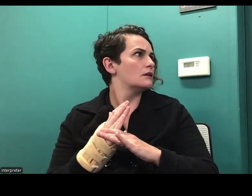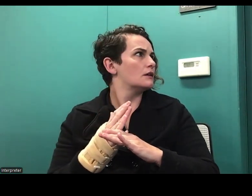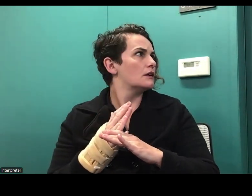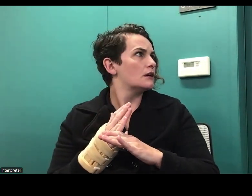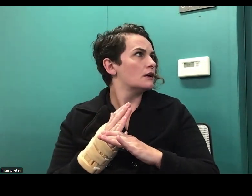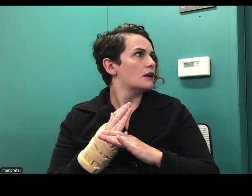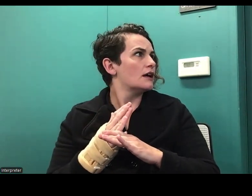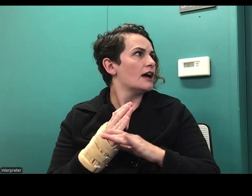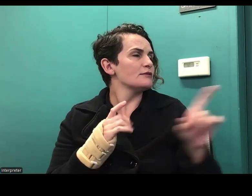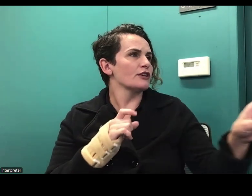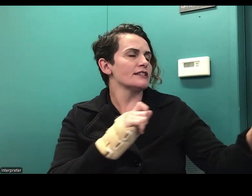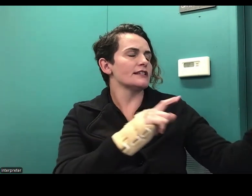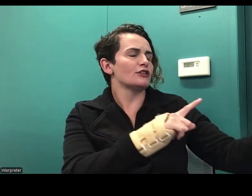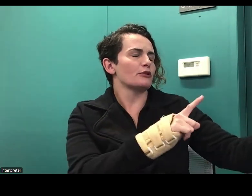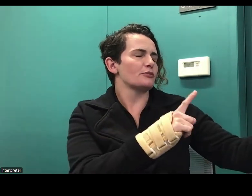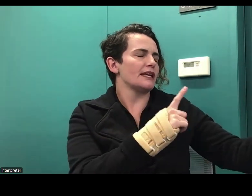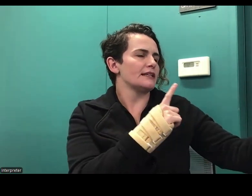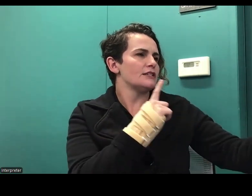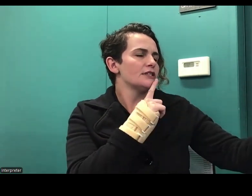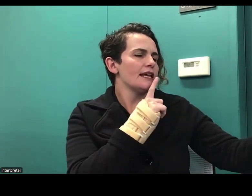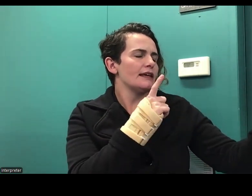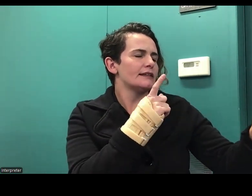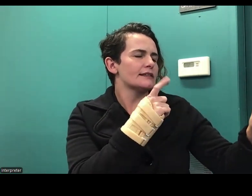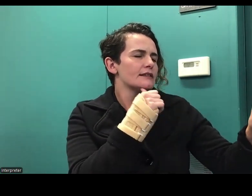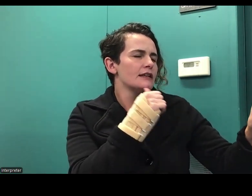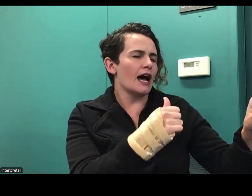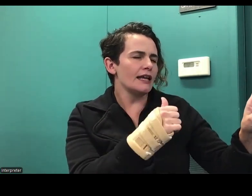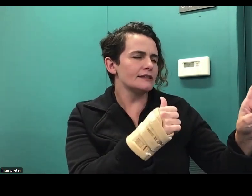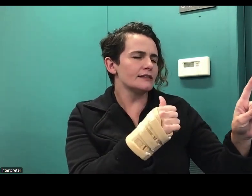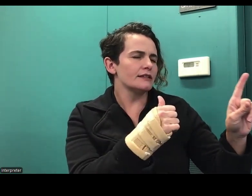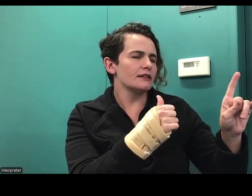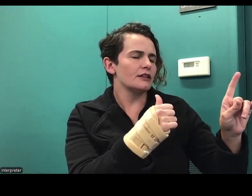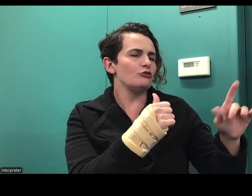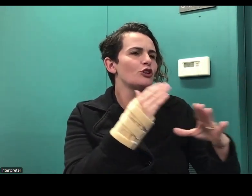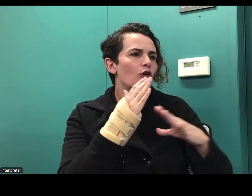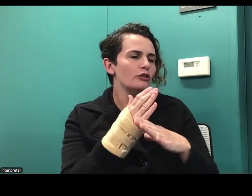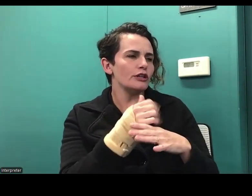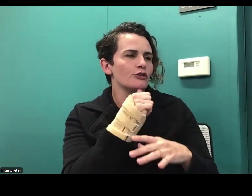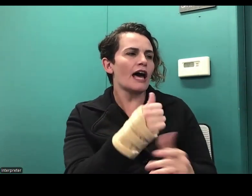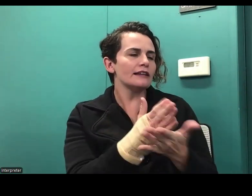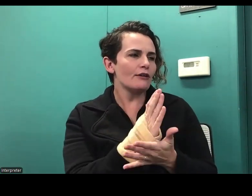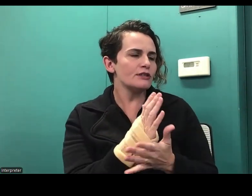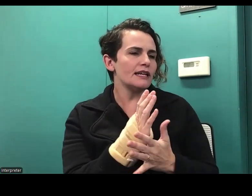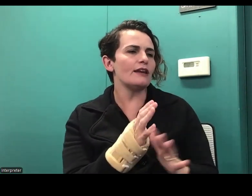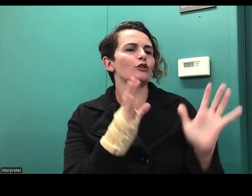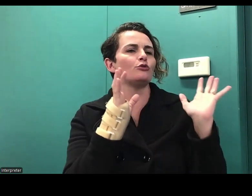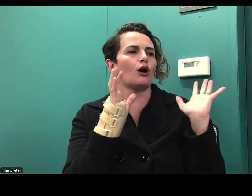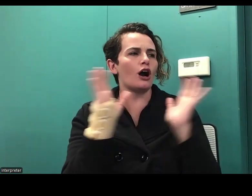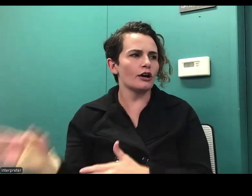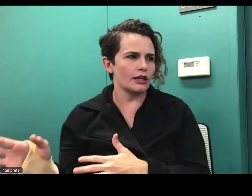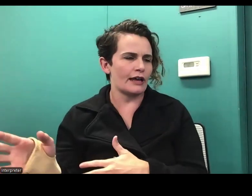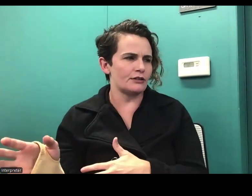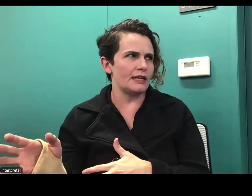Okay, this is oops. I'm sorry, this is the interpreter speaking. Did you say it's not, you're not allowed to mitigate, or